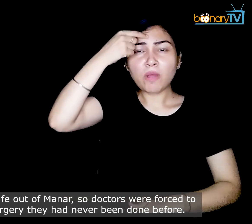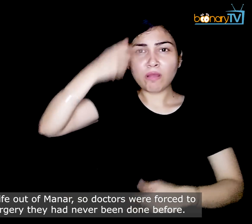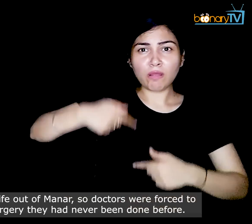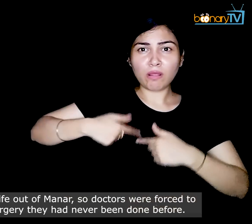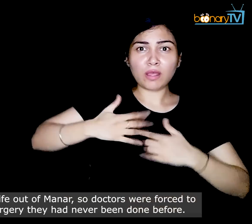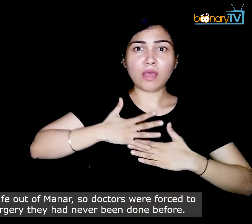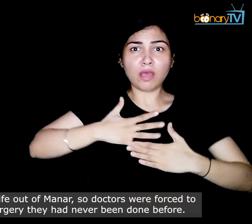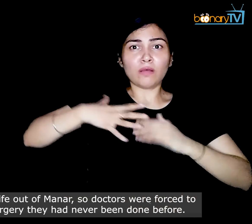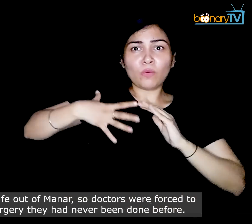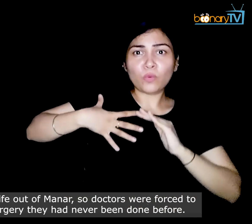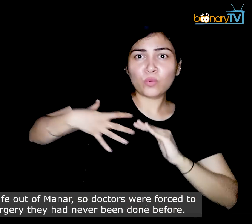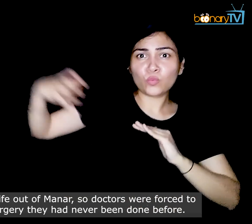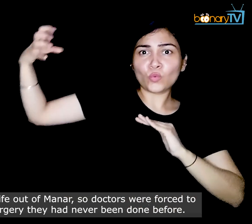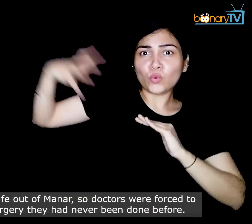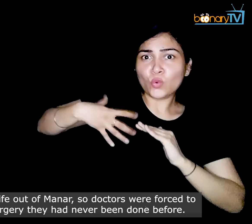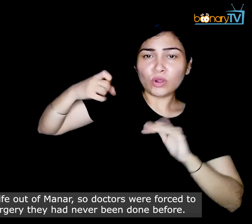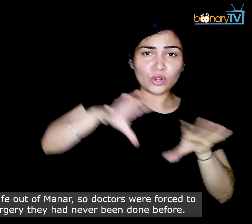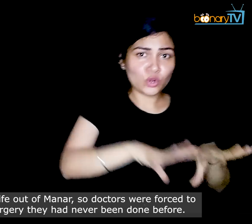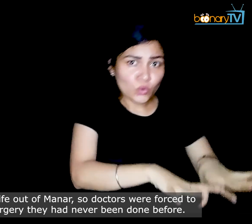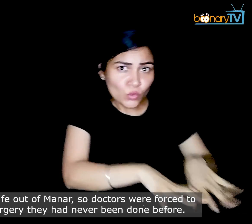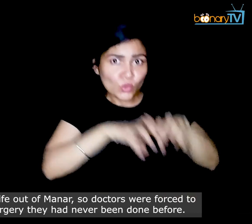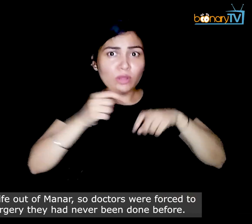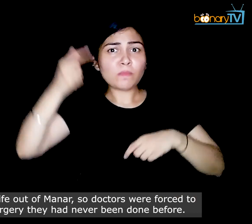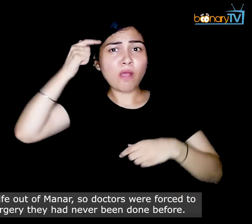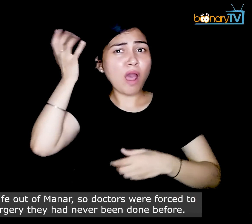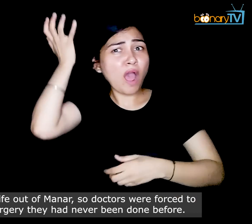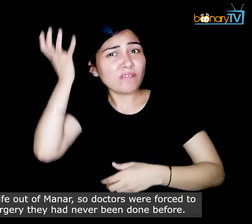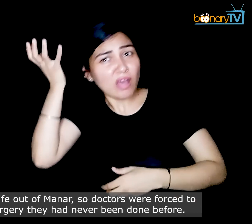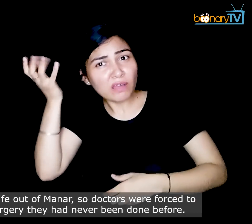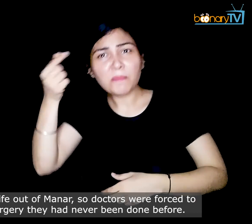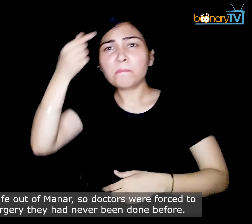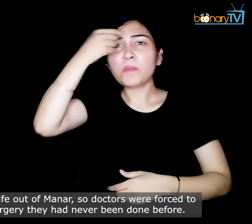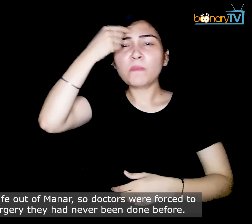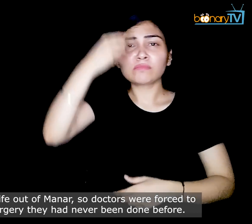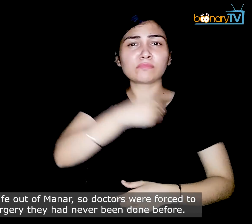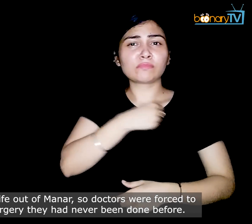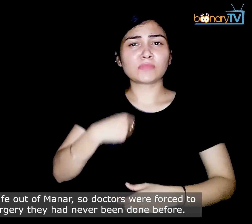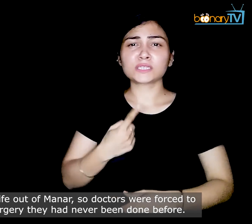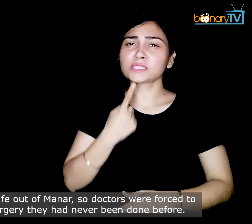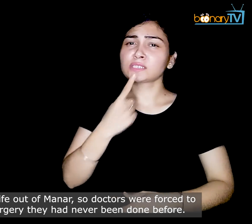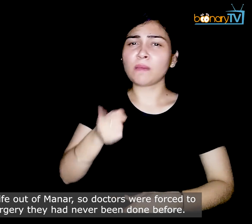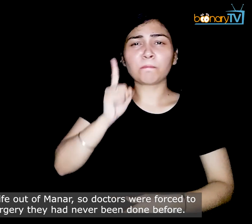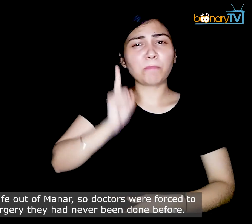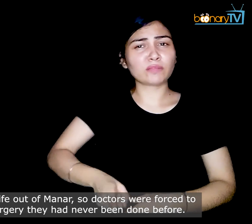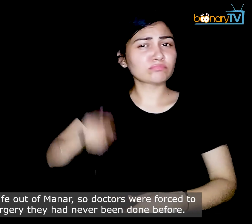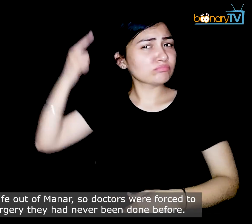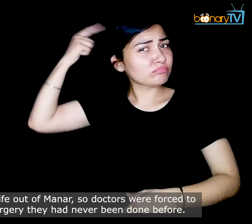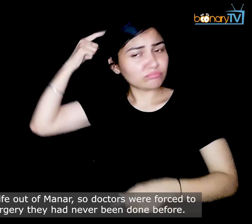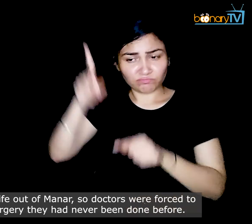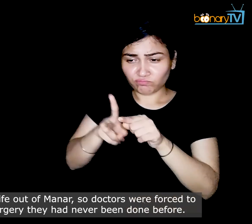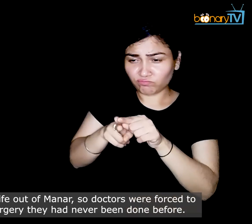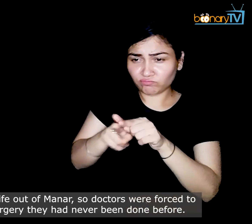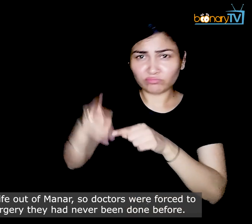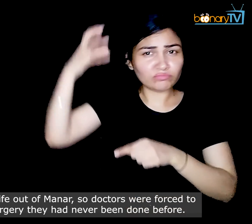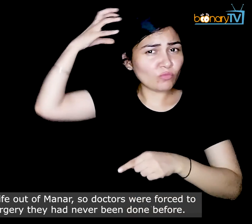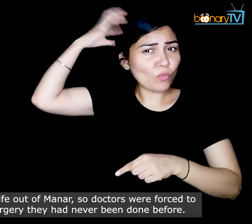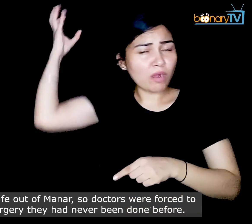sucking life out of Manar. So, doctors were forced to perform a